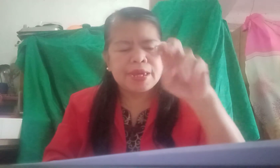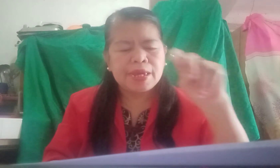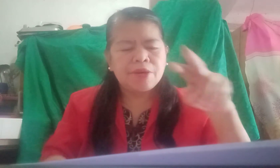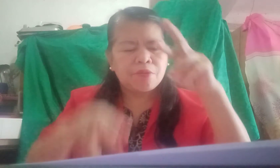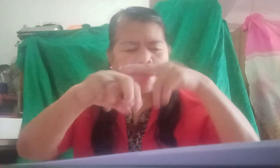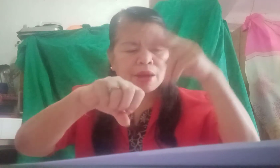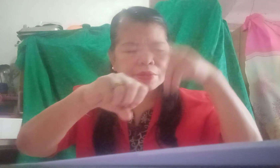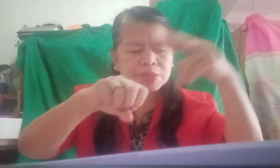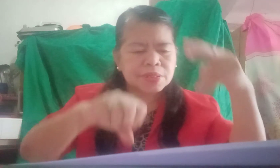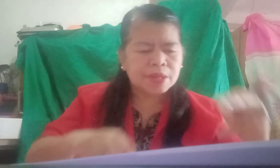Molten rocks.